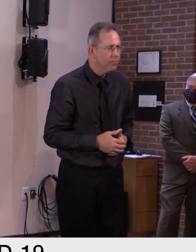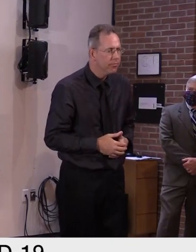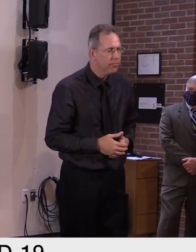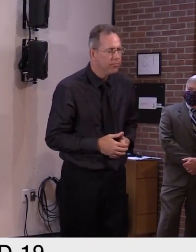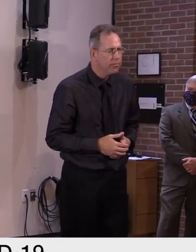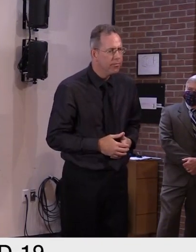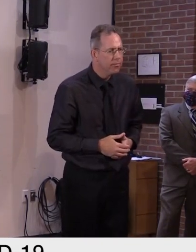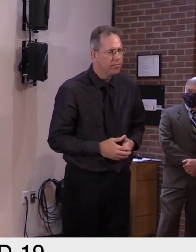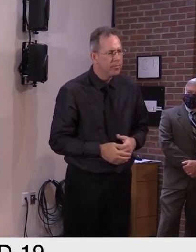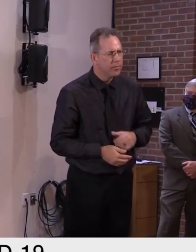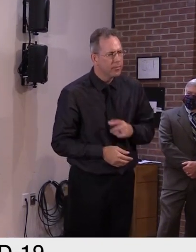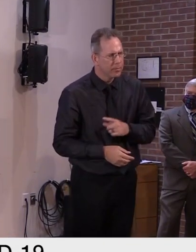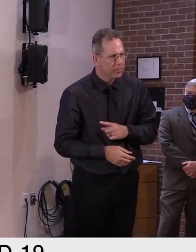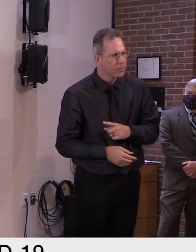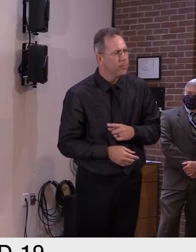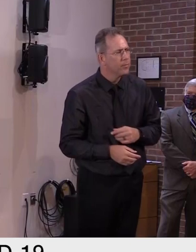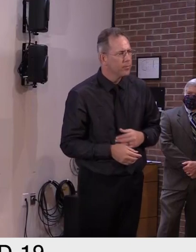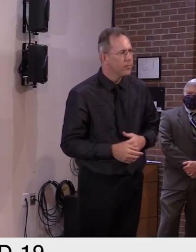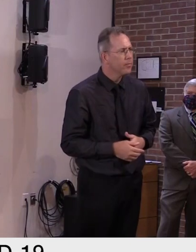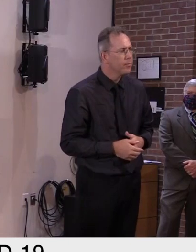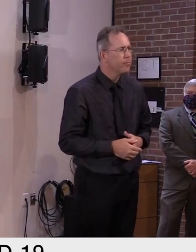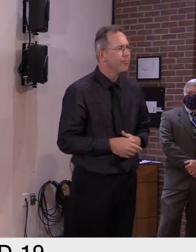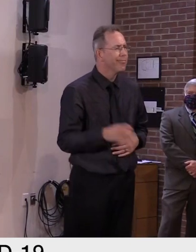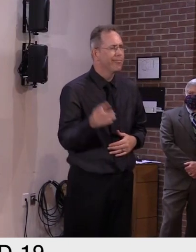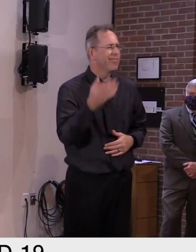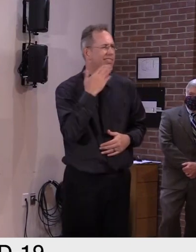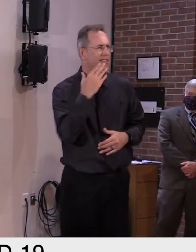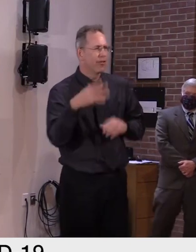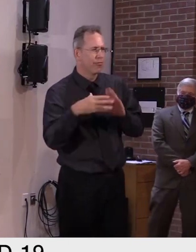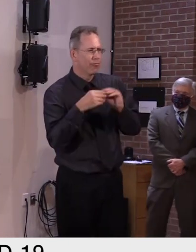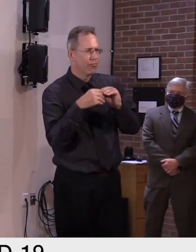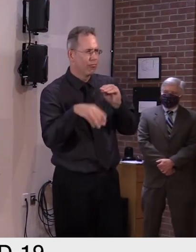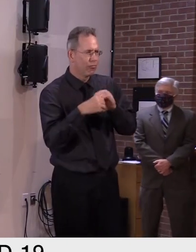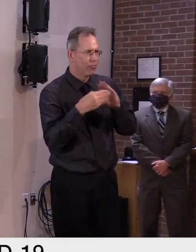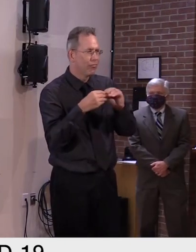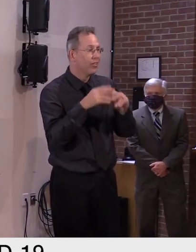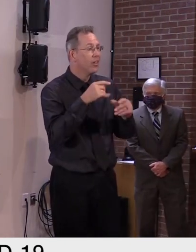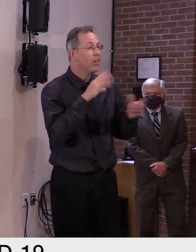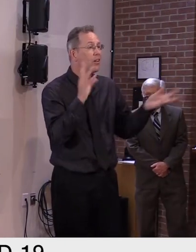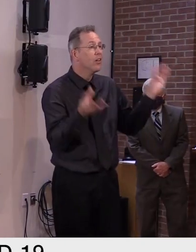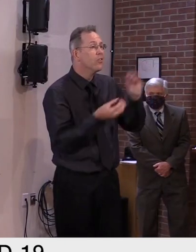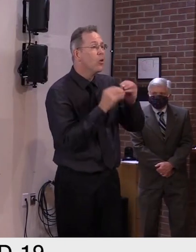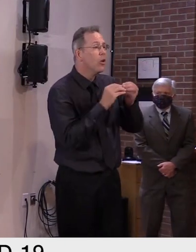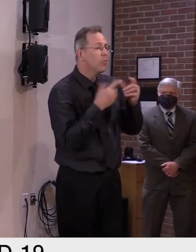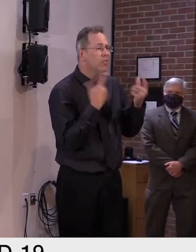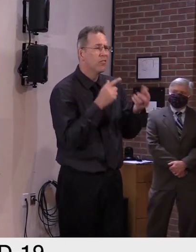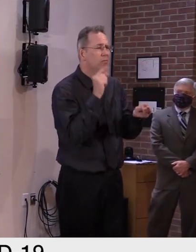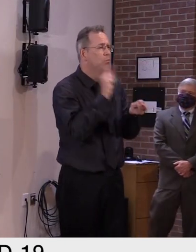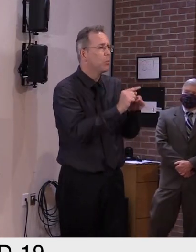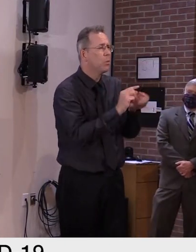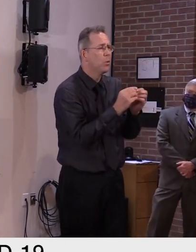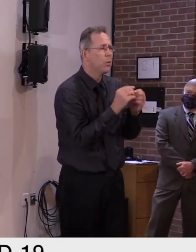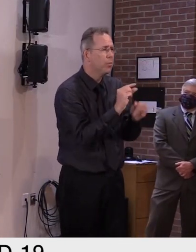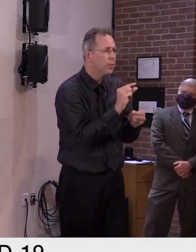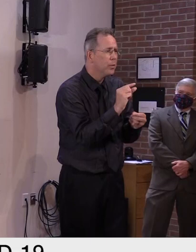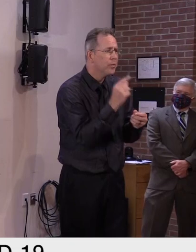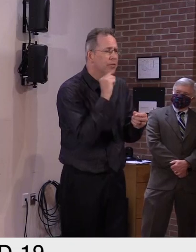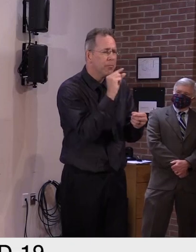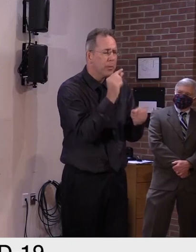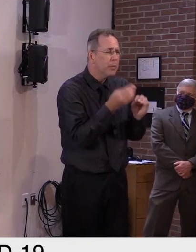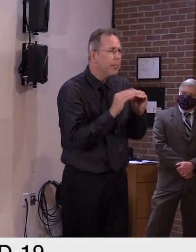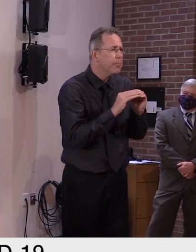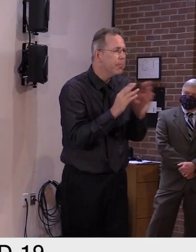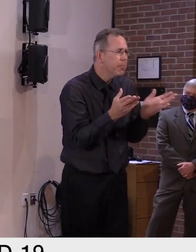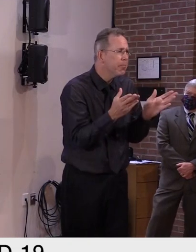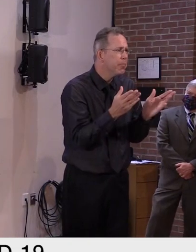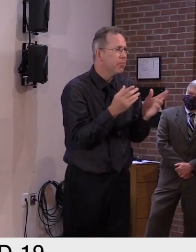I think the governor nailed both points, both the low number of cases, which can make, you know, percentage swings go pretty dramatic, and then also the